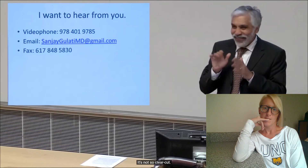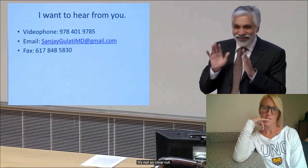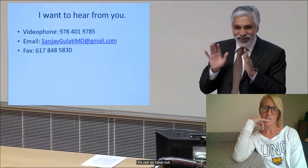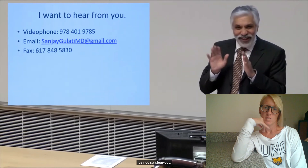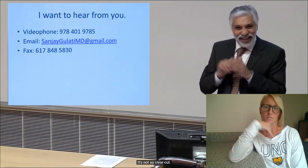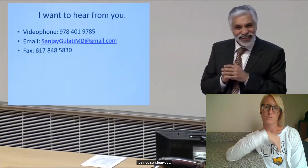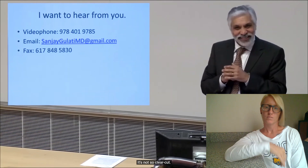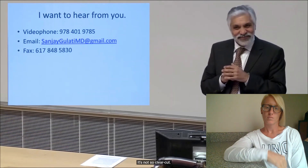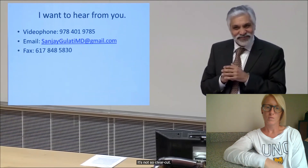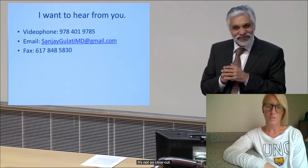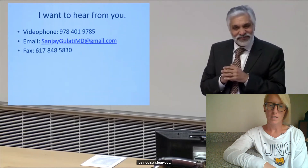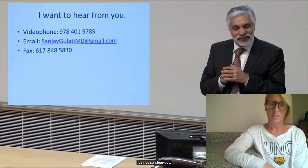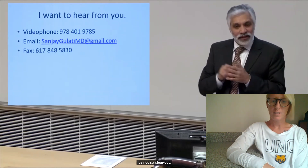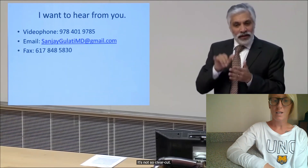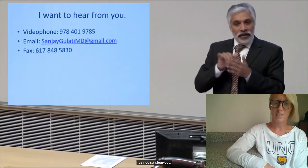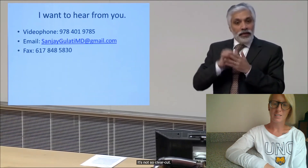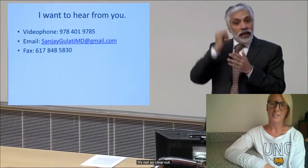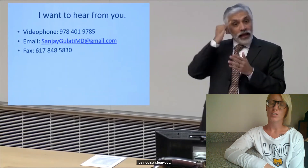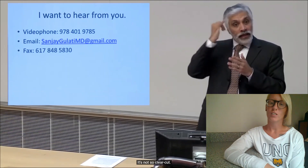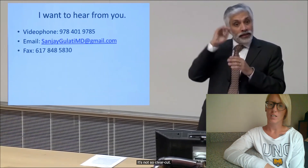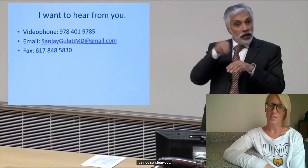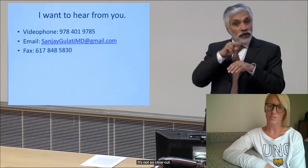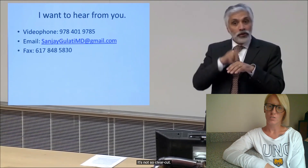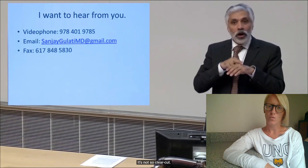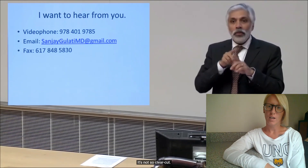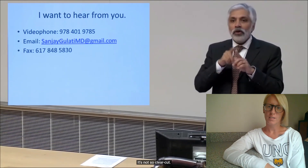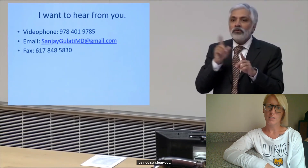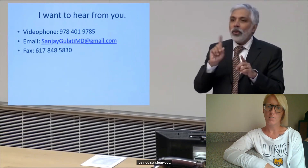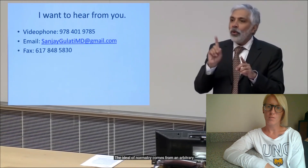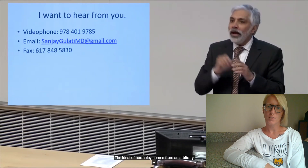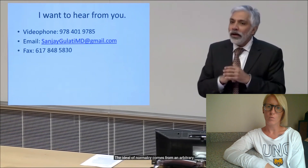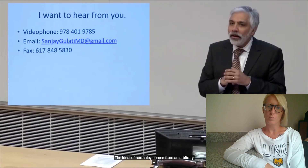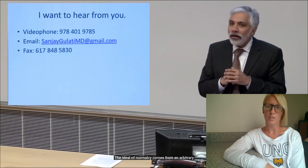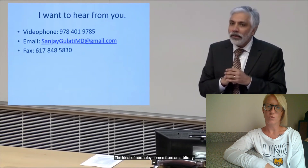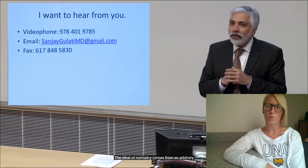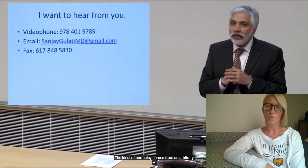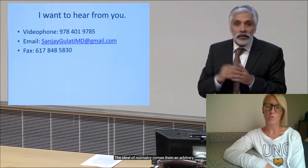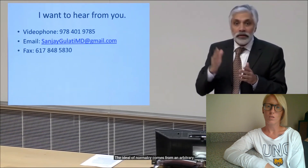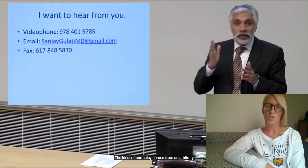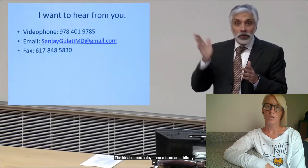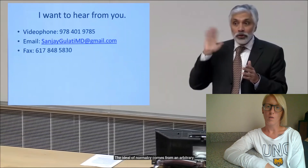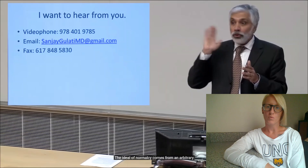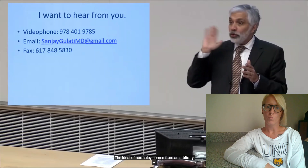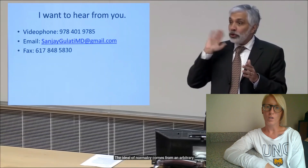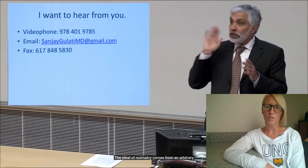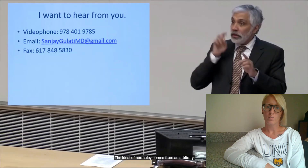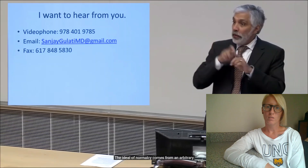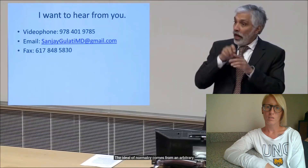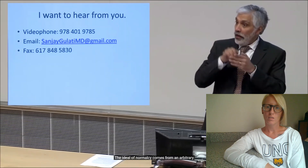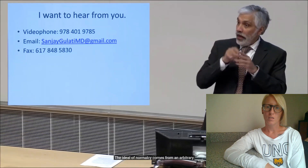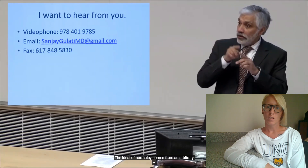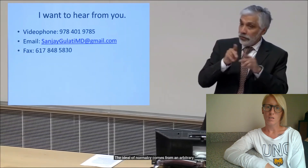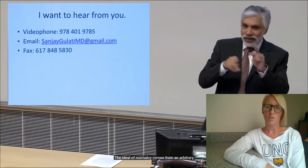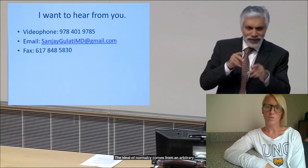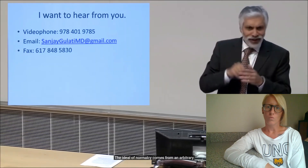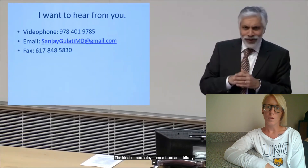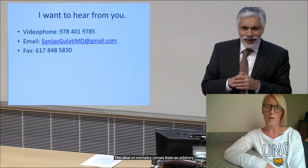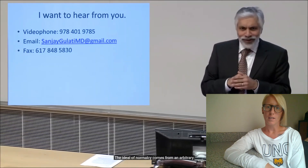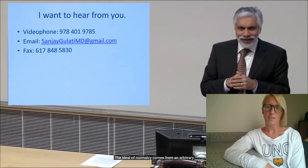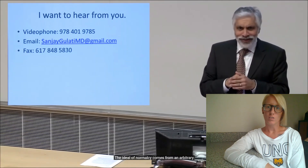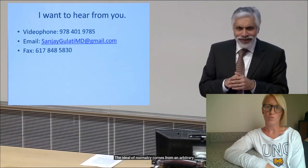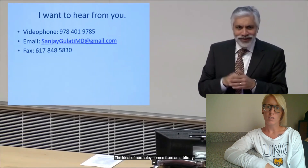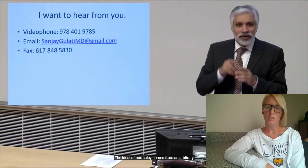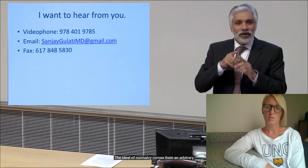clear cut. That's not clear cut. So the idea The idea of being normalcy normal comes comes from where? an